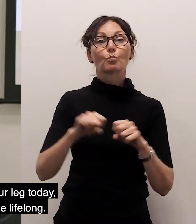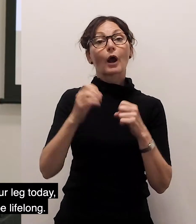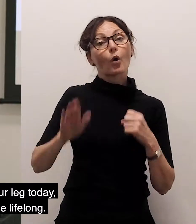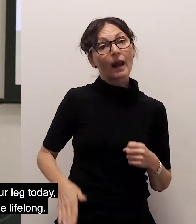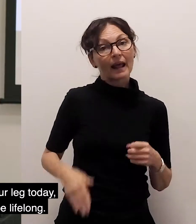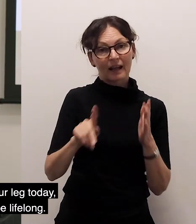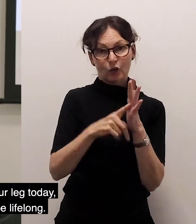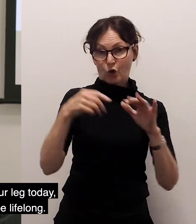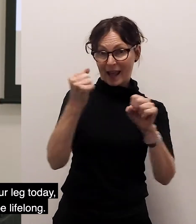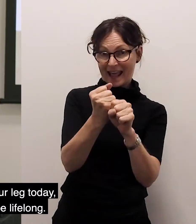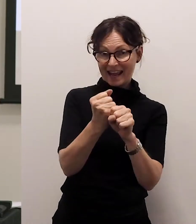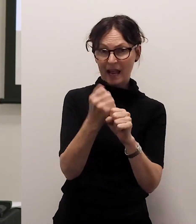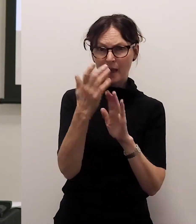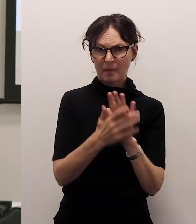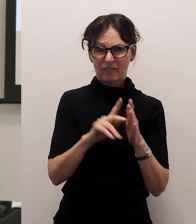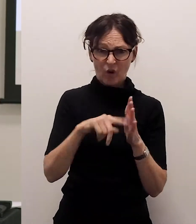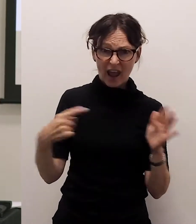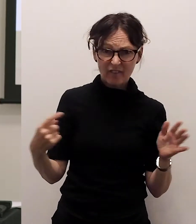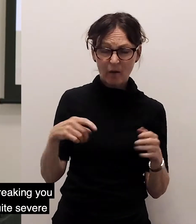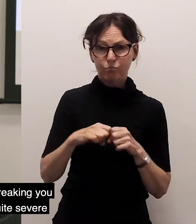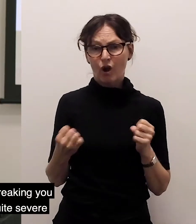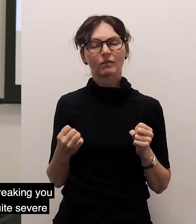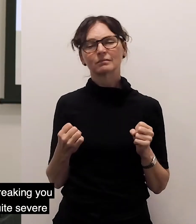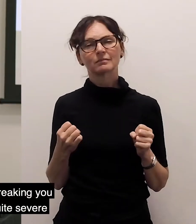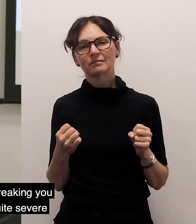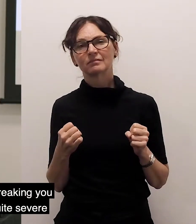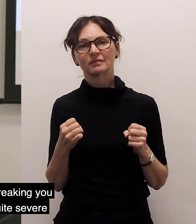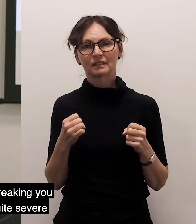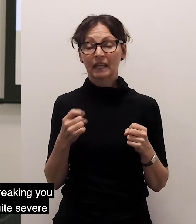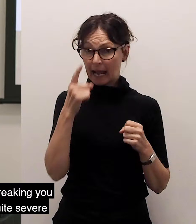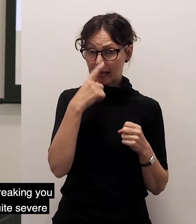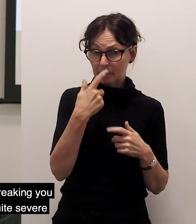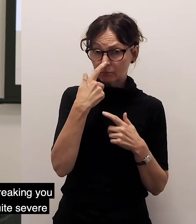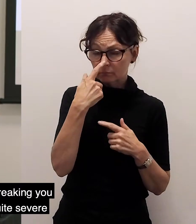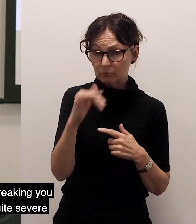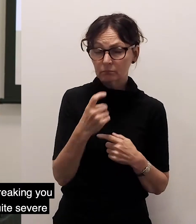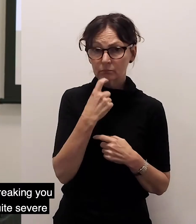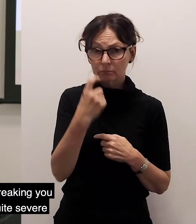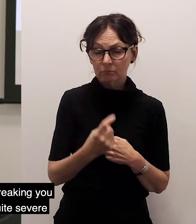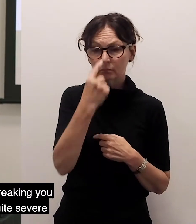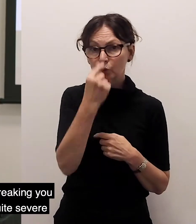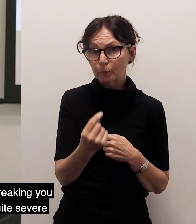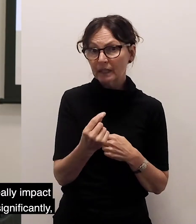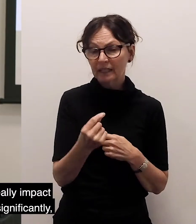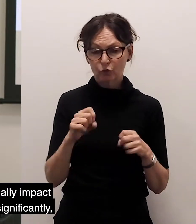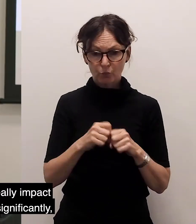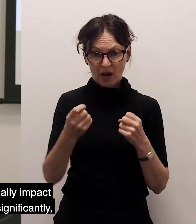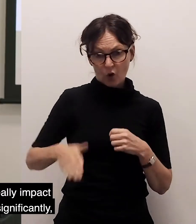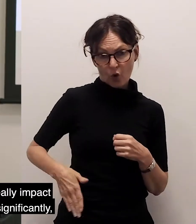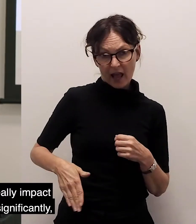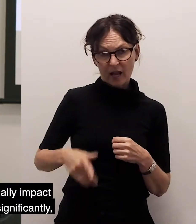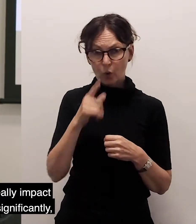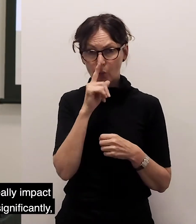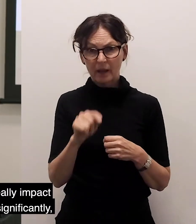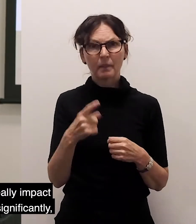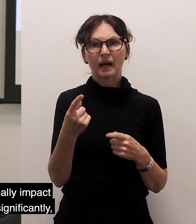today, not likely to be lifelong. So breaking your leg can be quite severe and